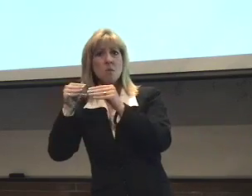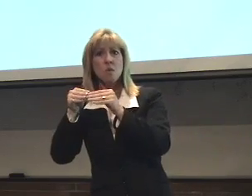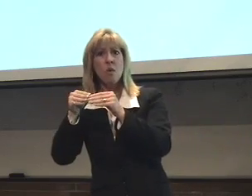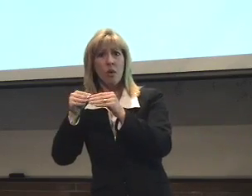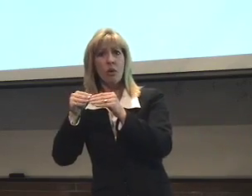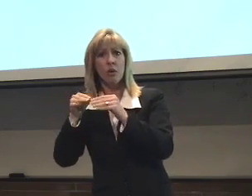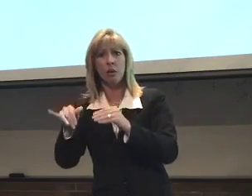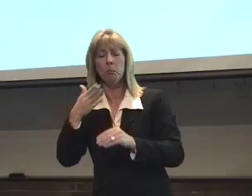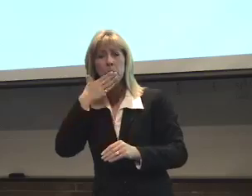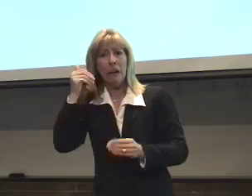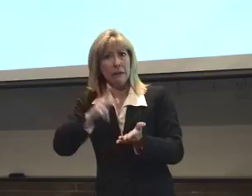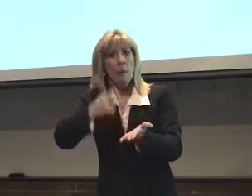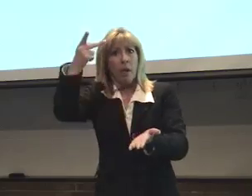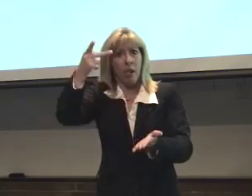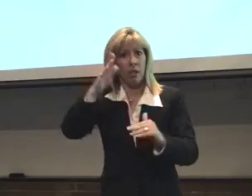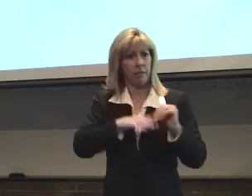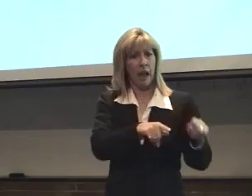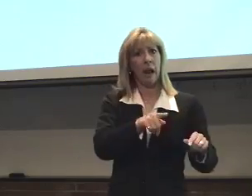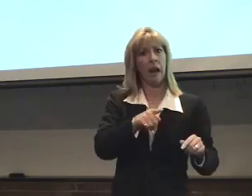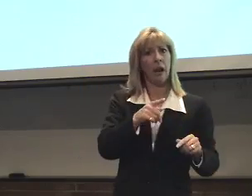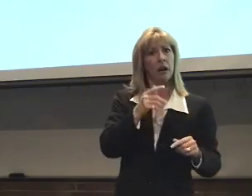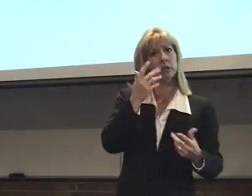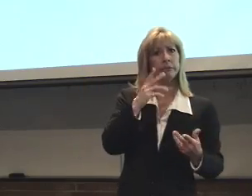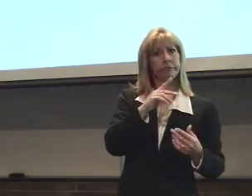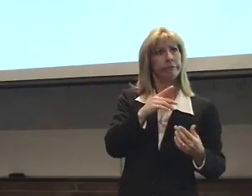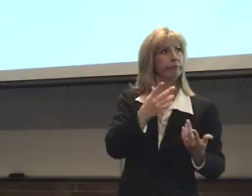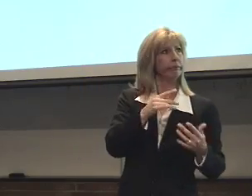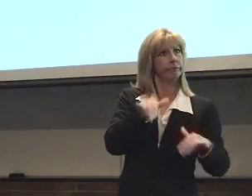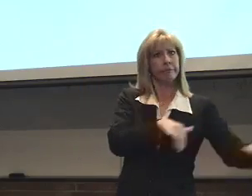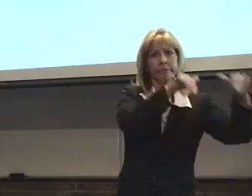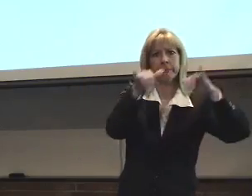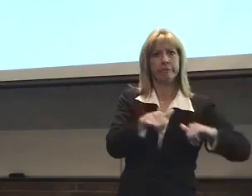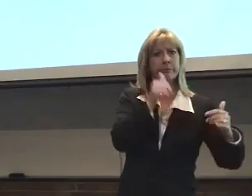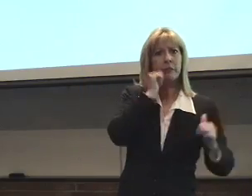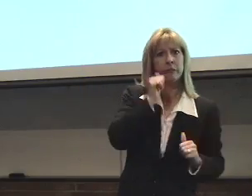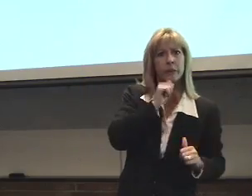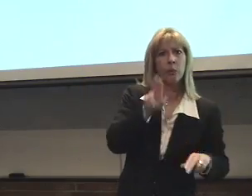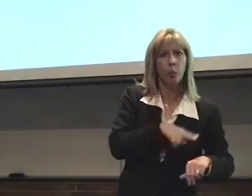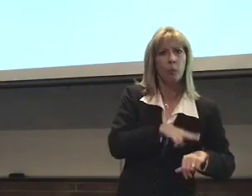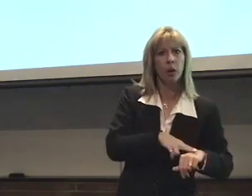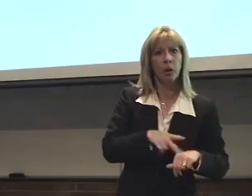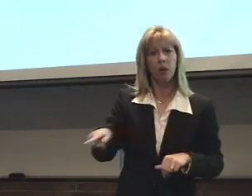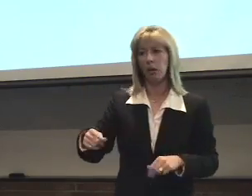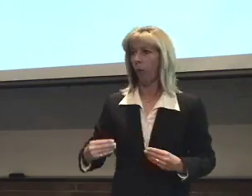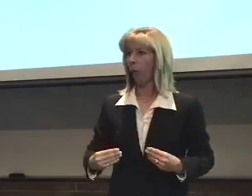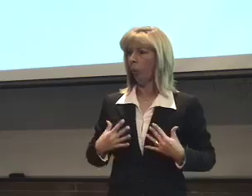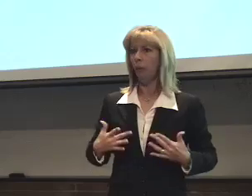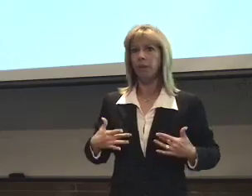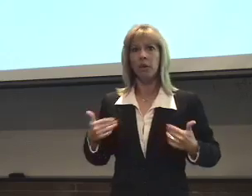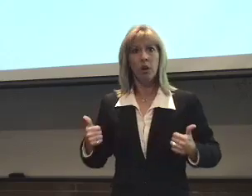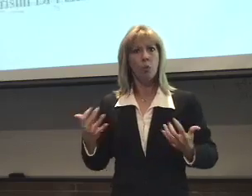huge, it's doubled it. So we're very, very encouraged by that, and we want more and we want better. So